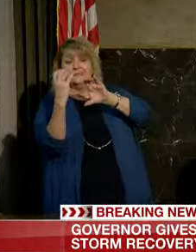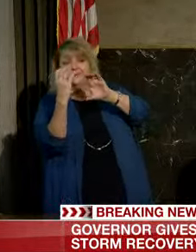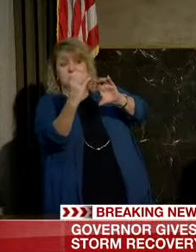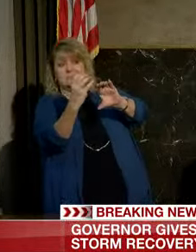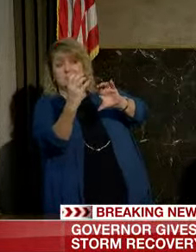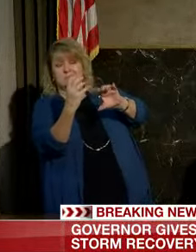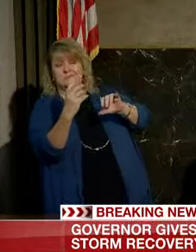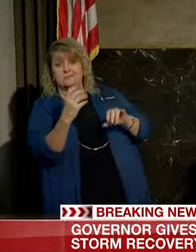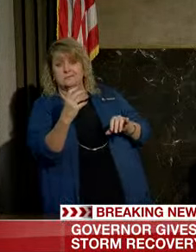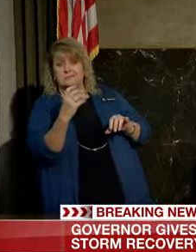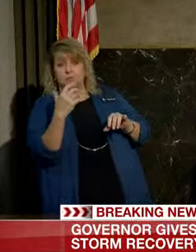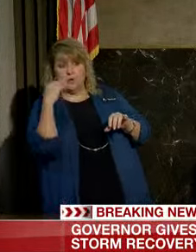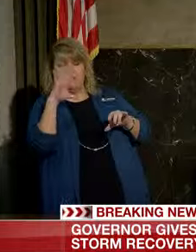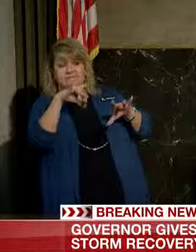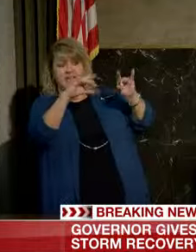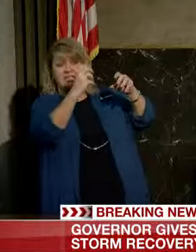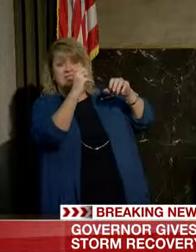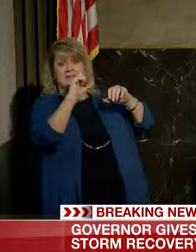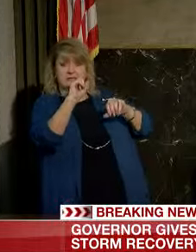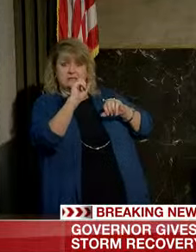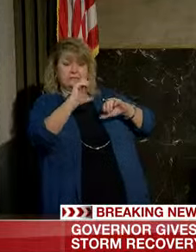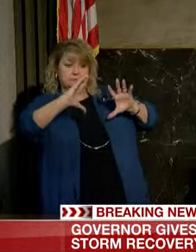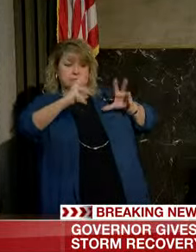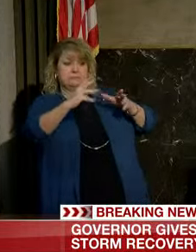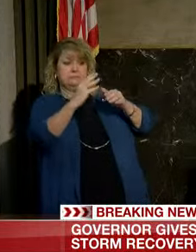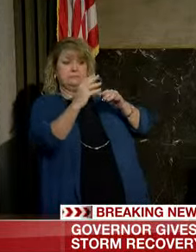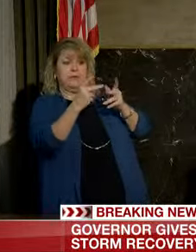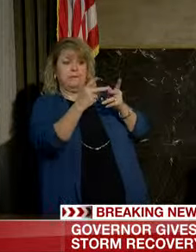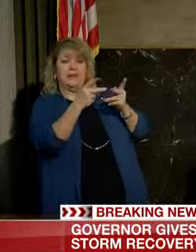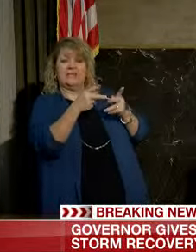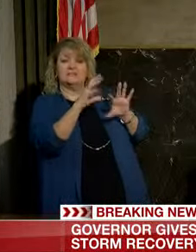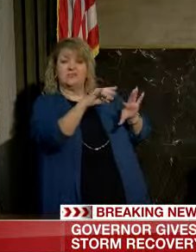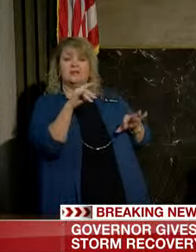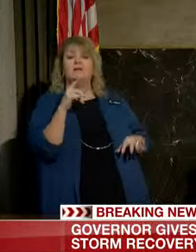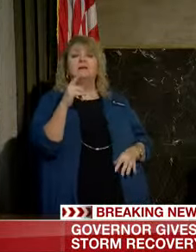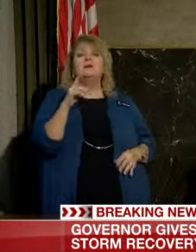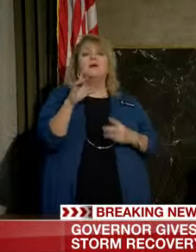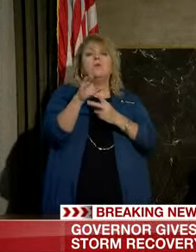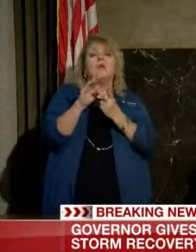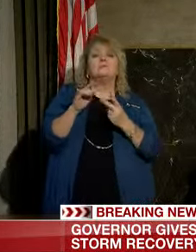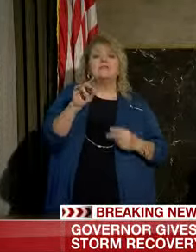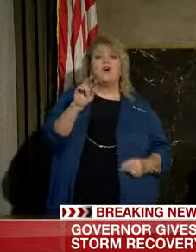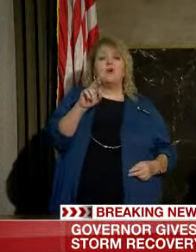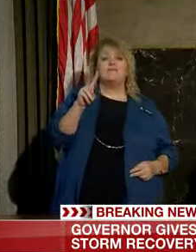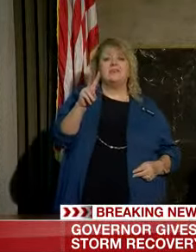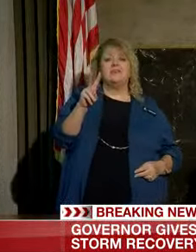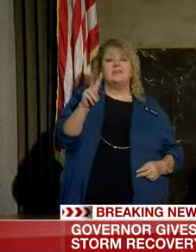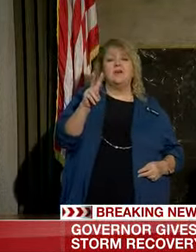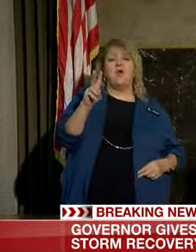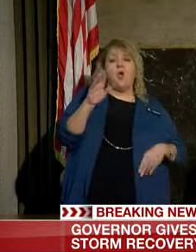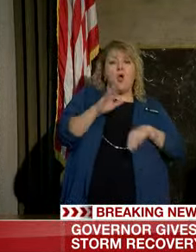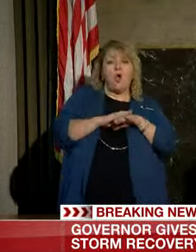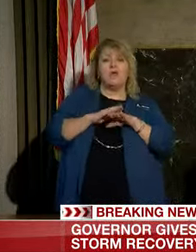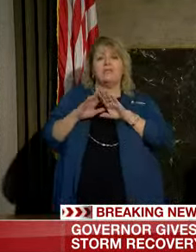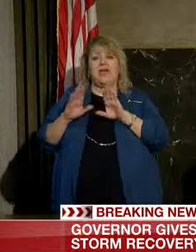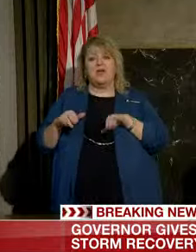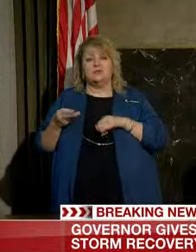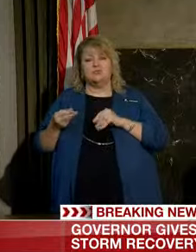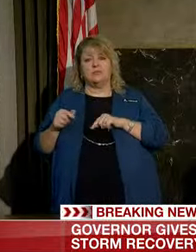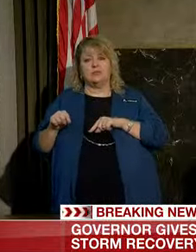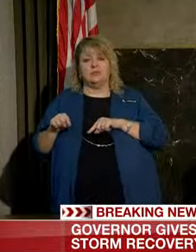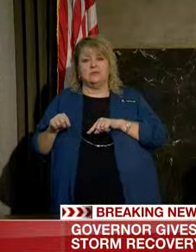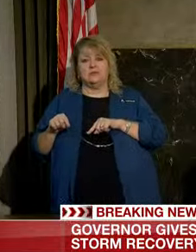at least for whom this is an option, is to have a travel trailer on their premises. So they have